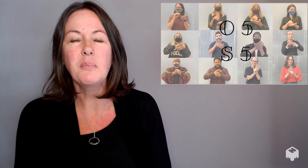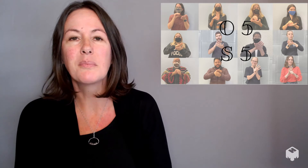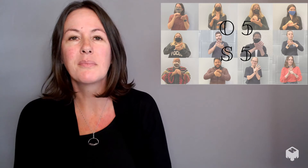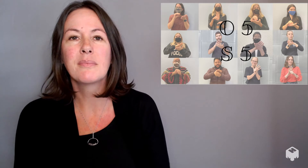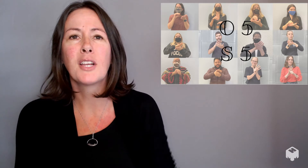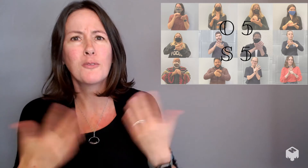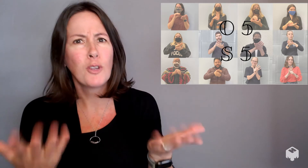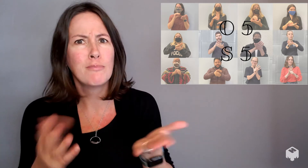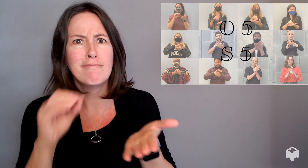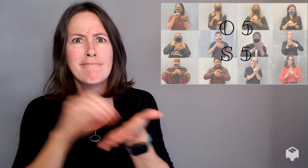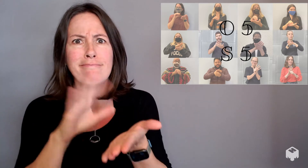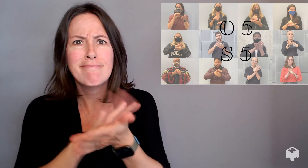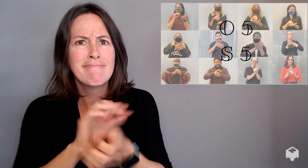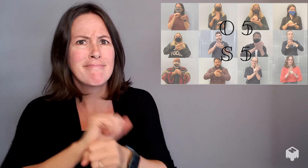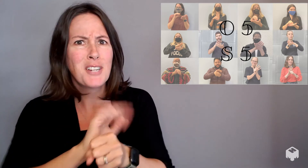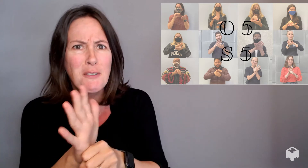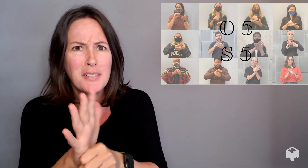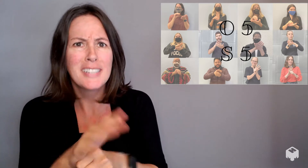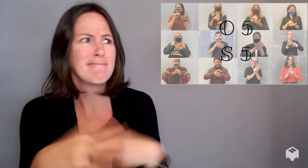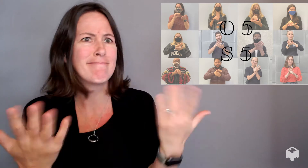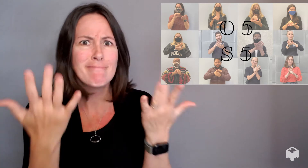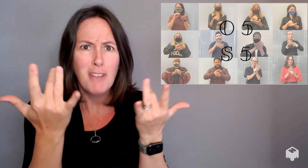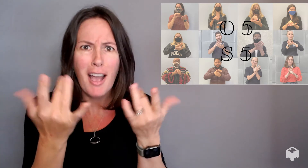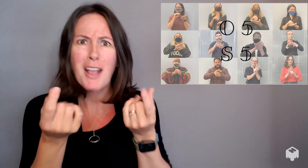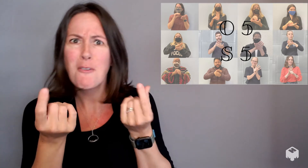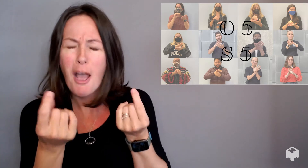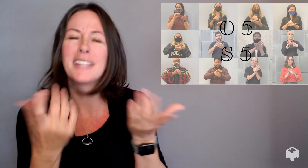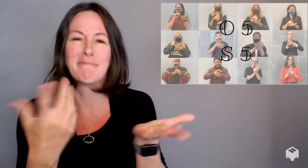So, O5S5, what exactly is it?